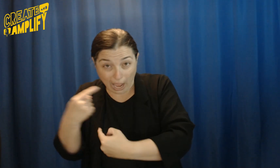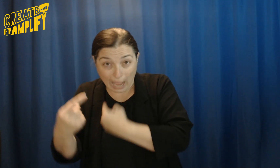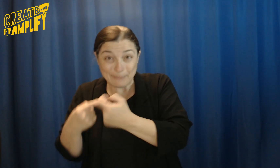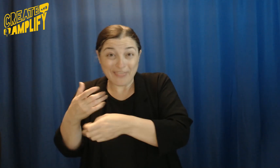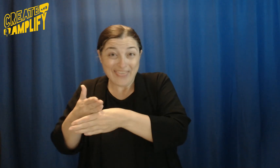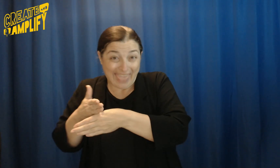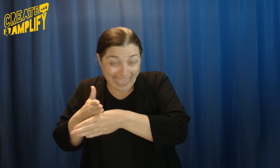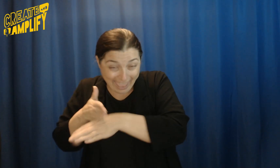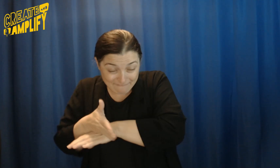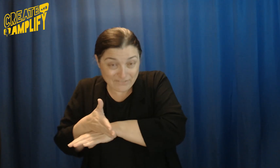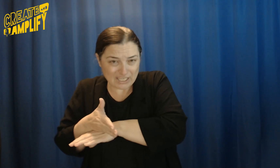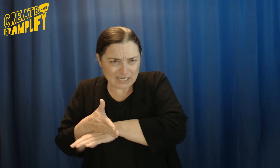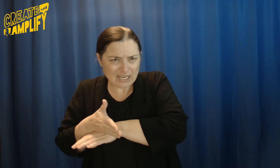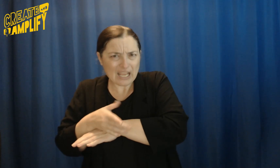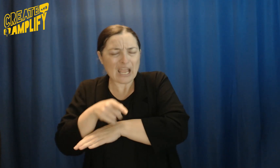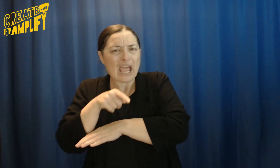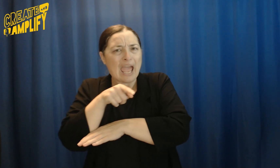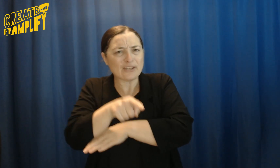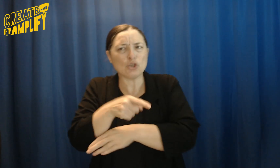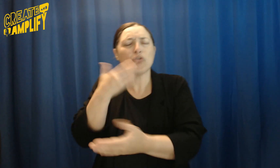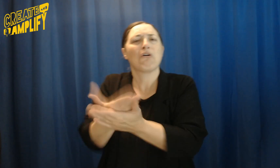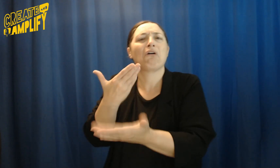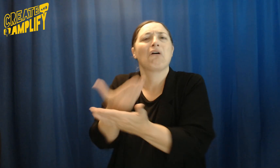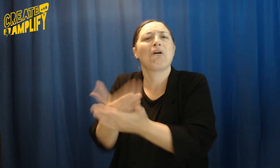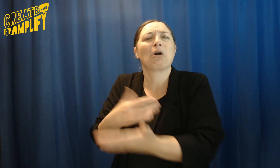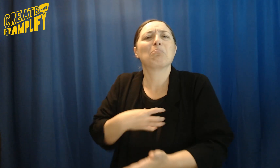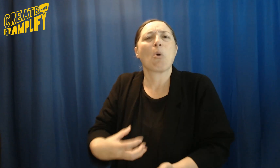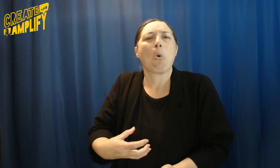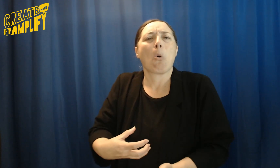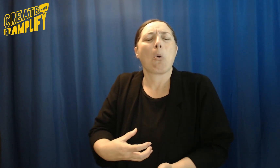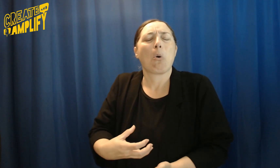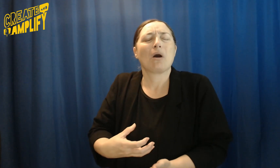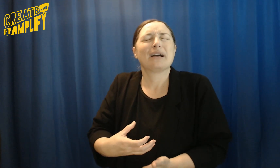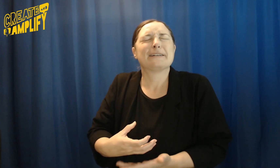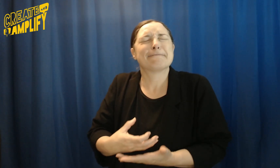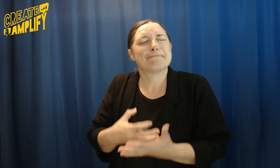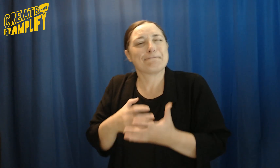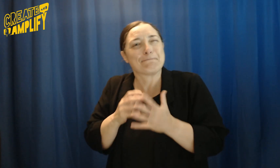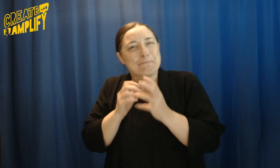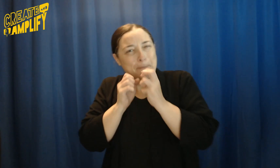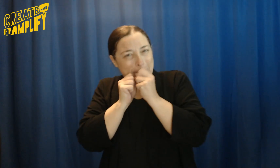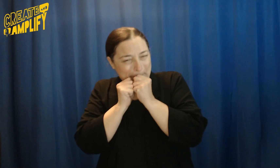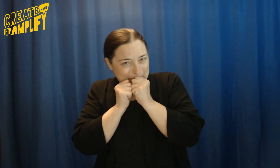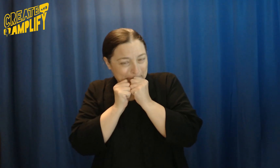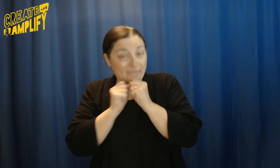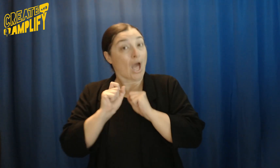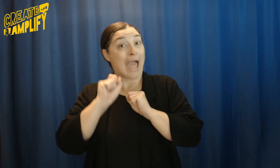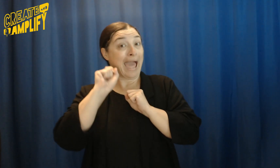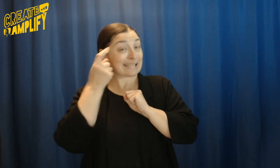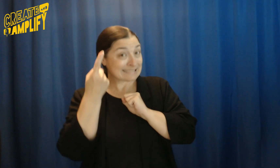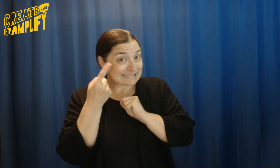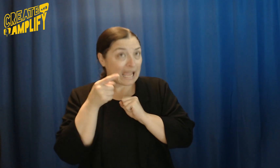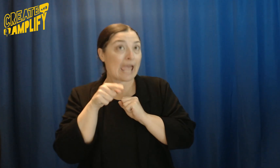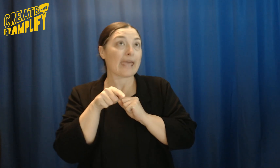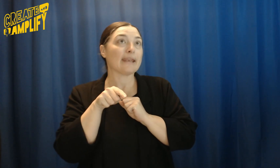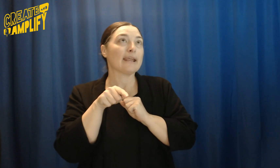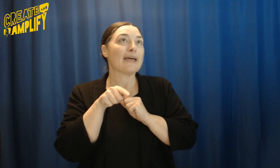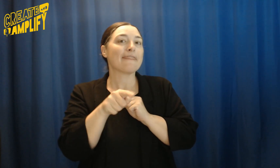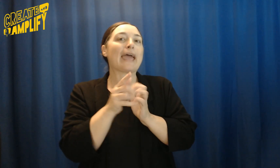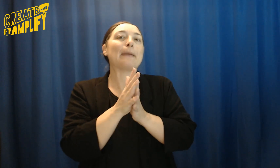or asked for more, requested more. And I get that it was, we love what you're doing, we want something we can hold in our hands. And then her response